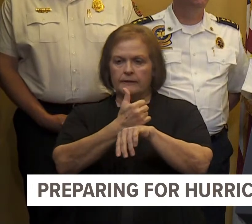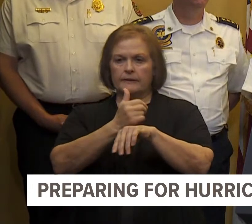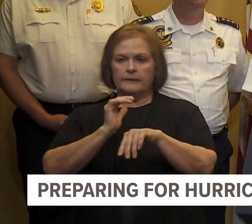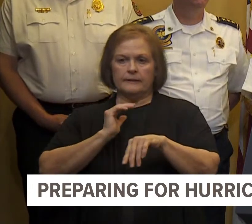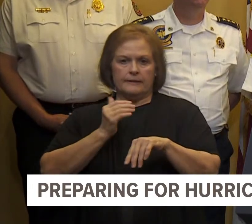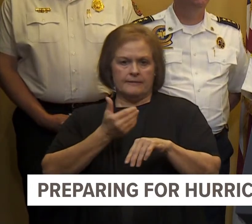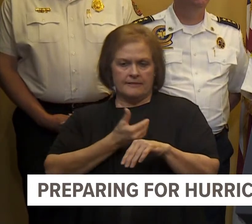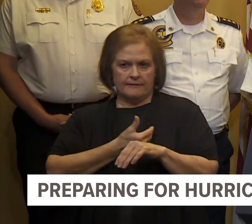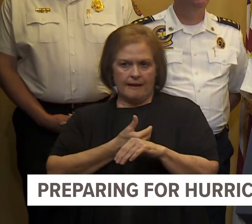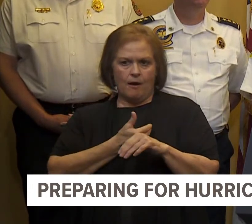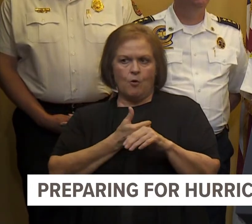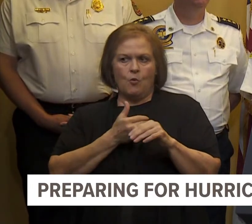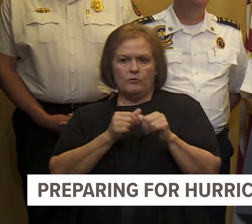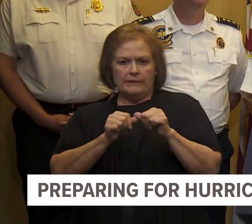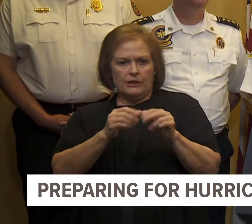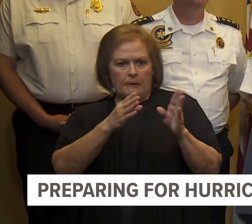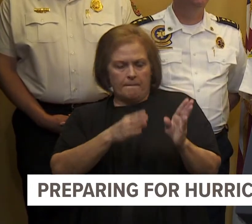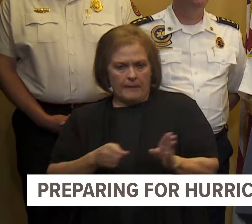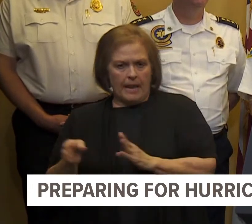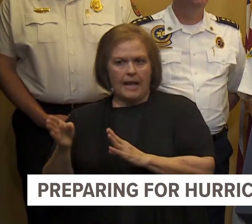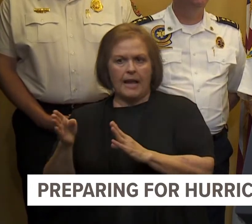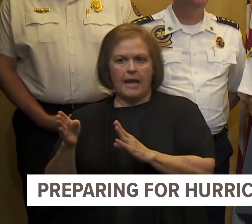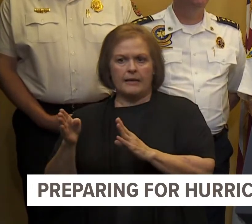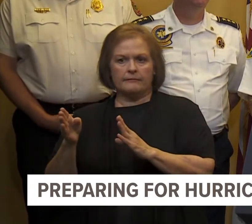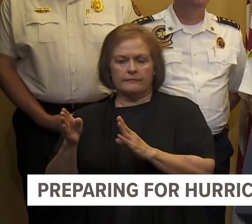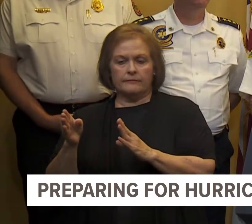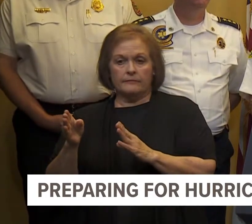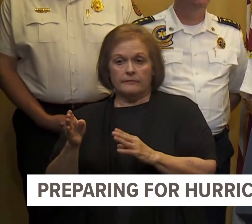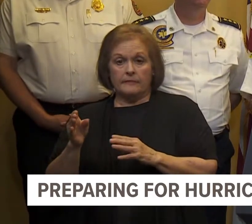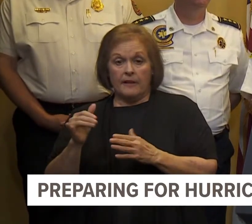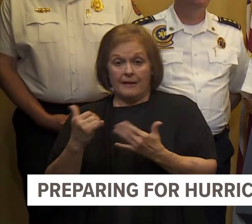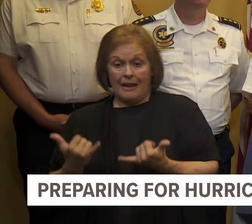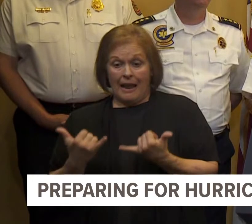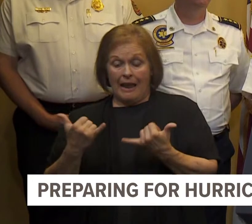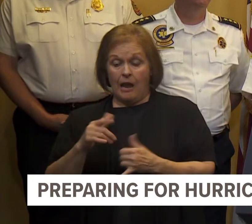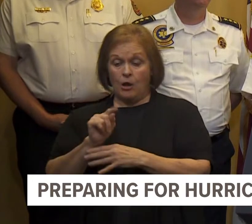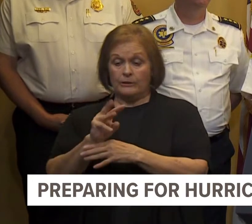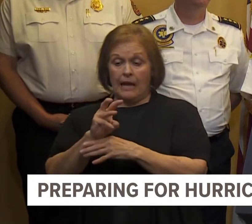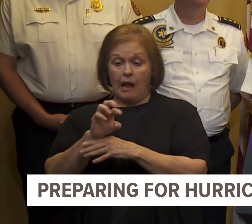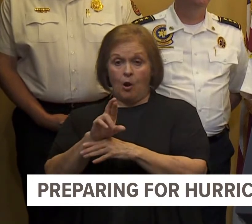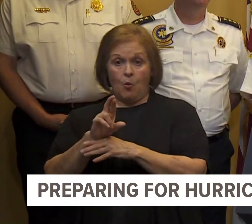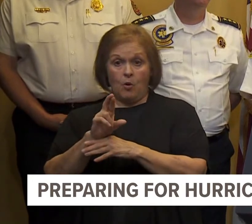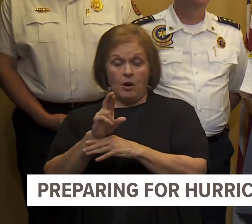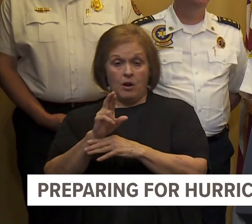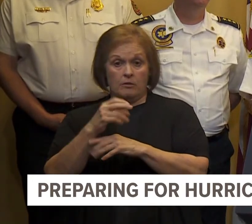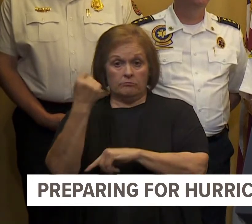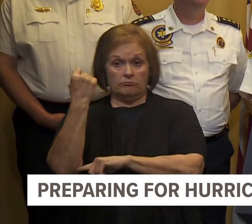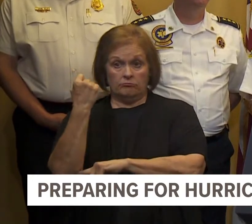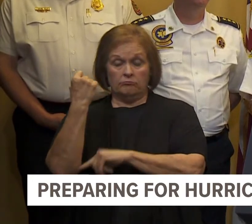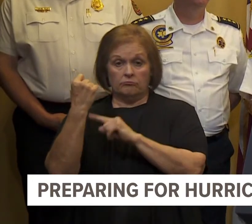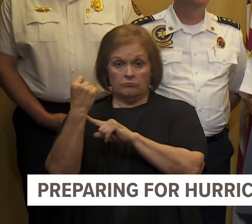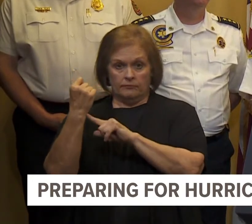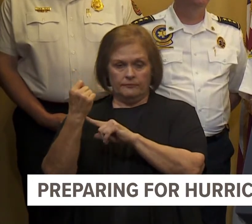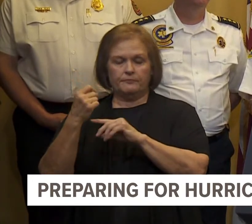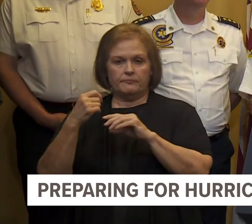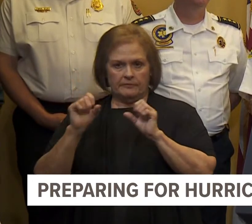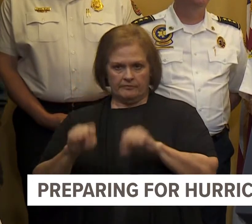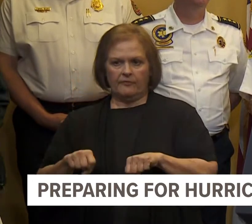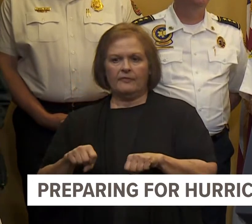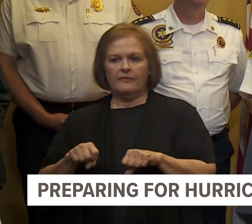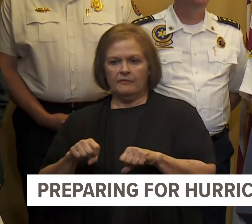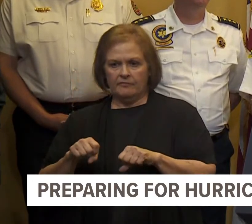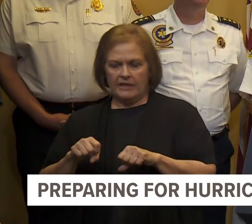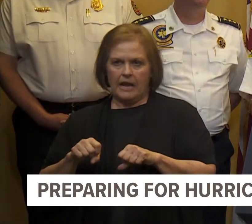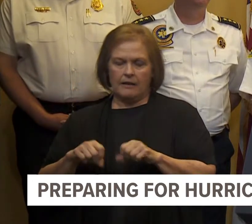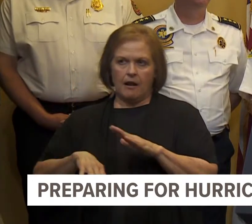resiliency plan that we have moving forward. So now the tower that we have now is able to resist winds that get